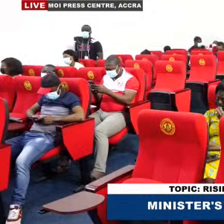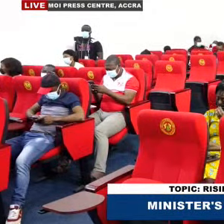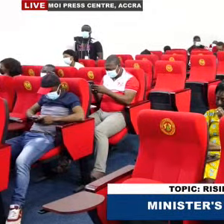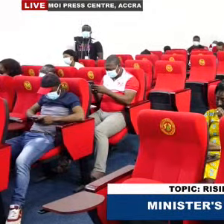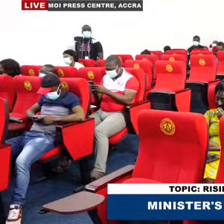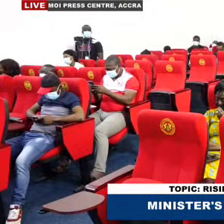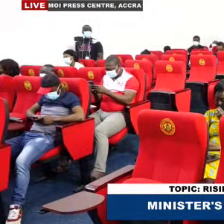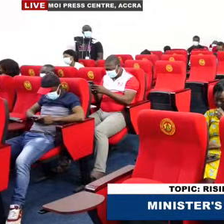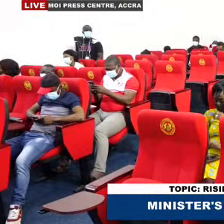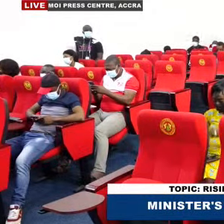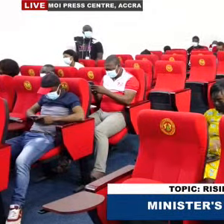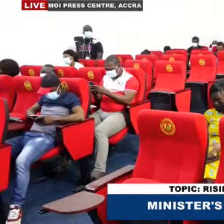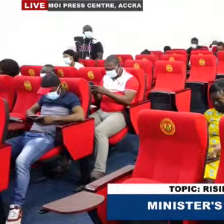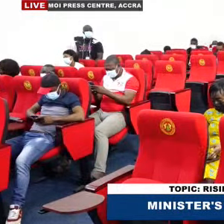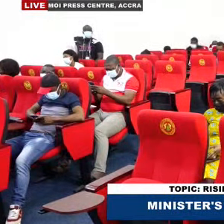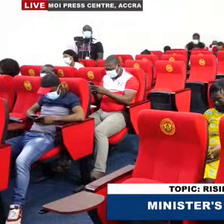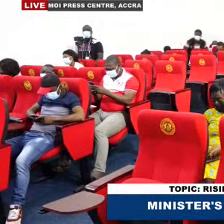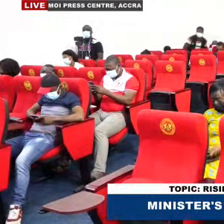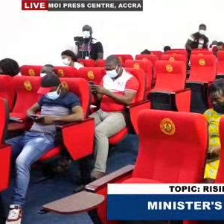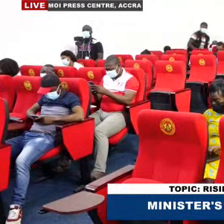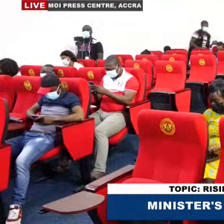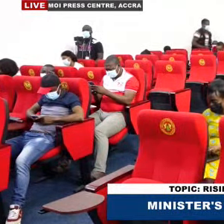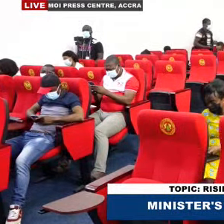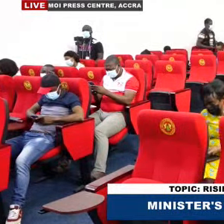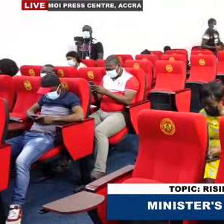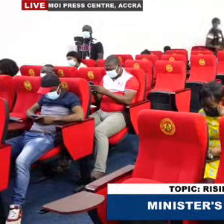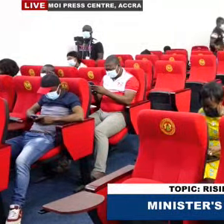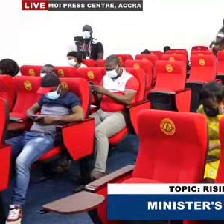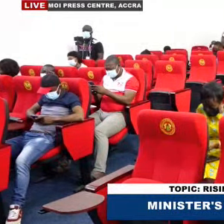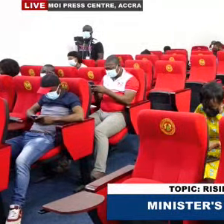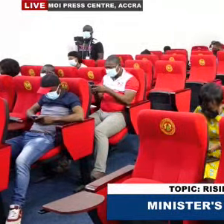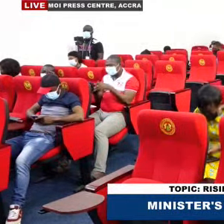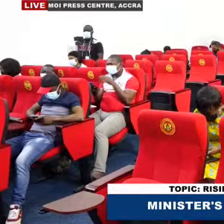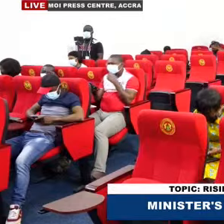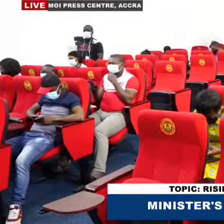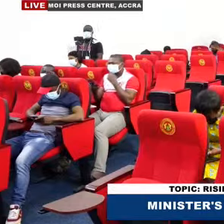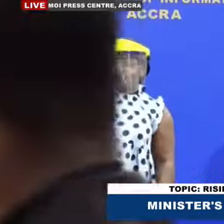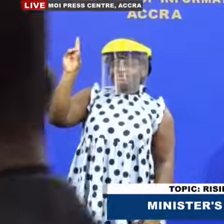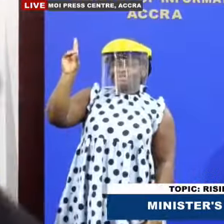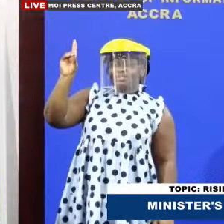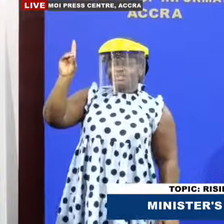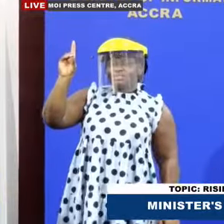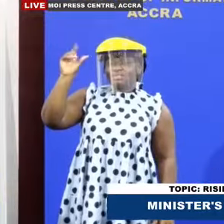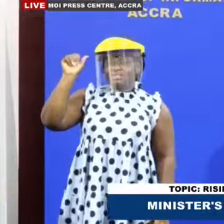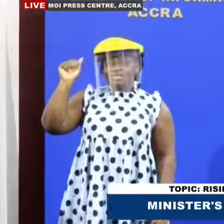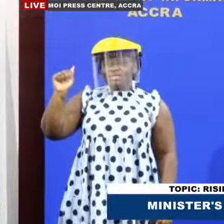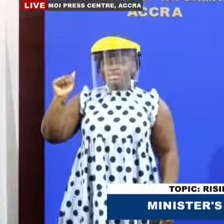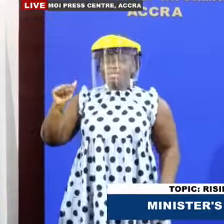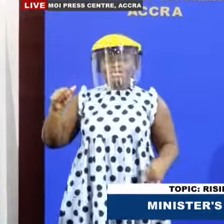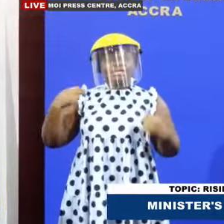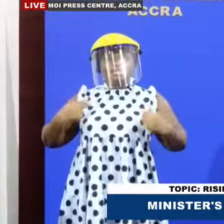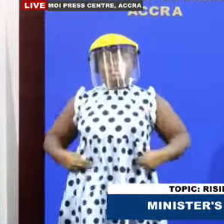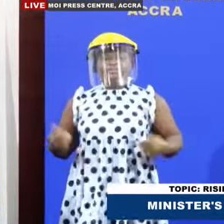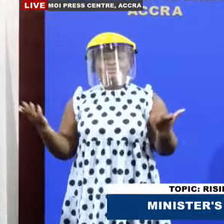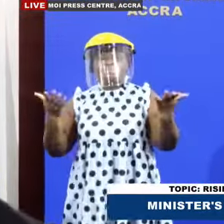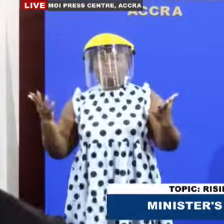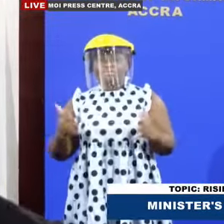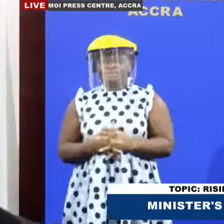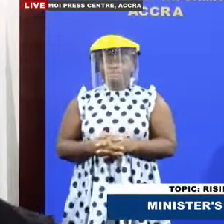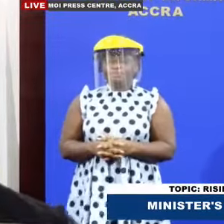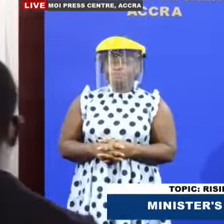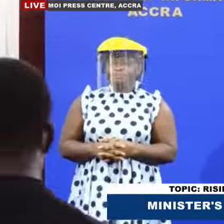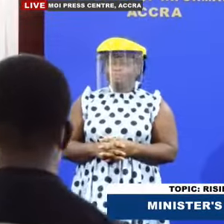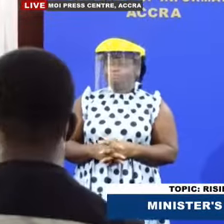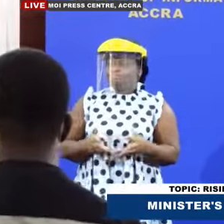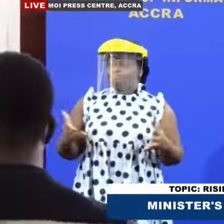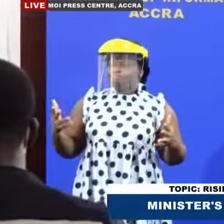question, now is the time to take it. Questions for FDA and for the Ghana Health Service. Ghana